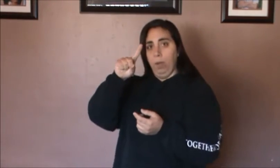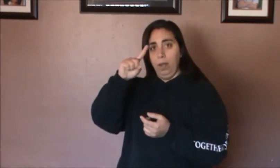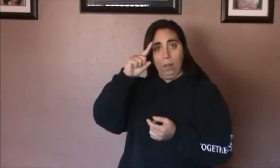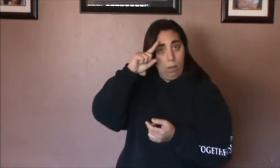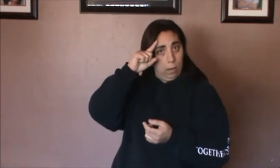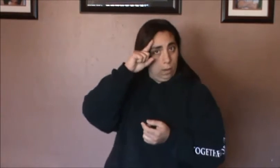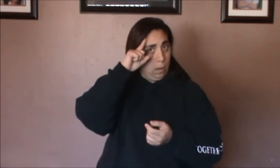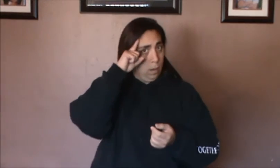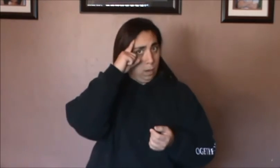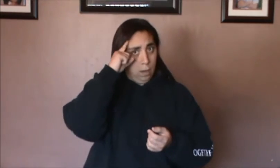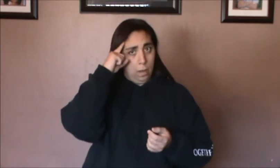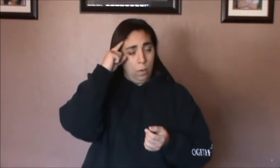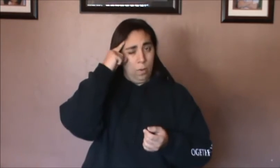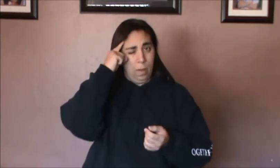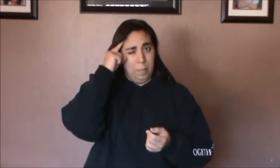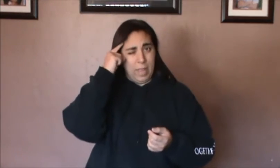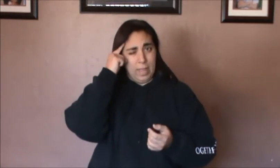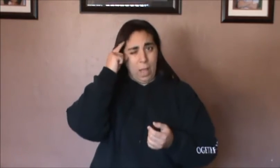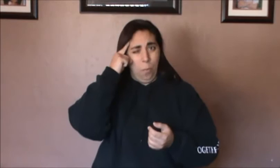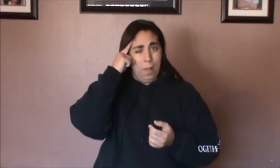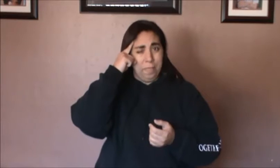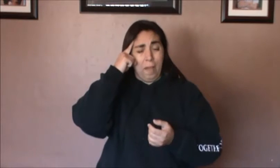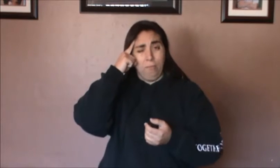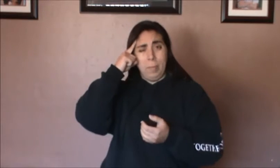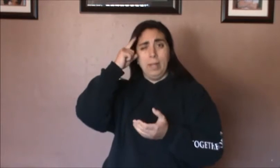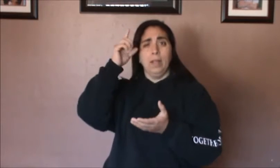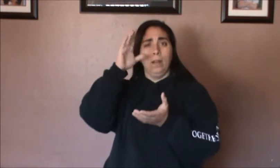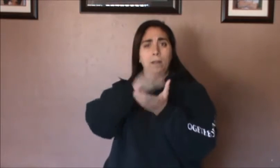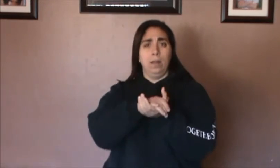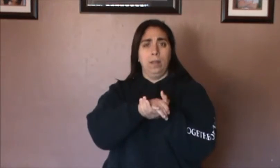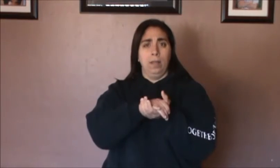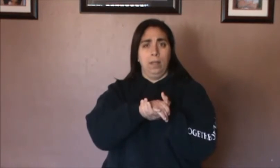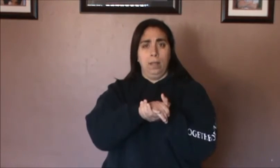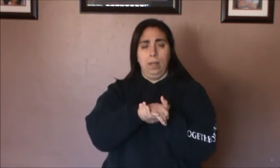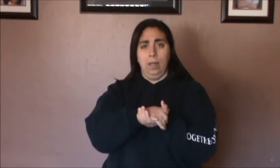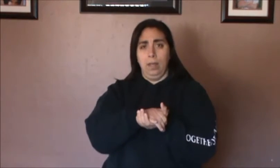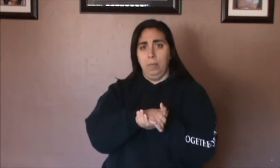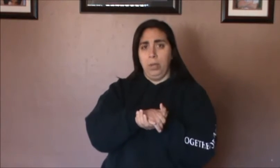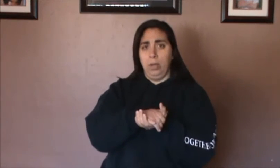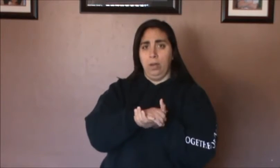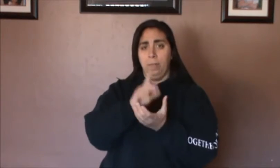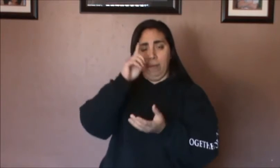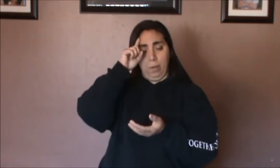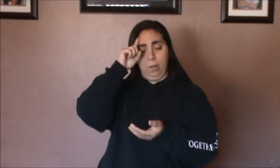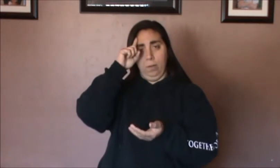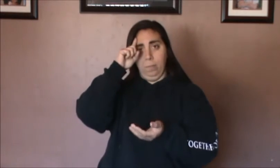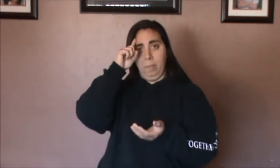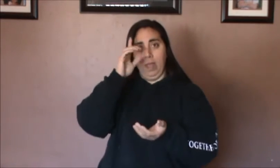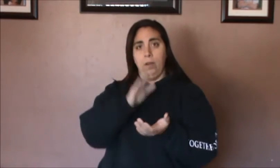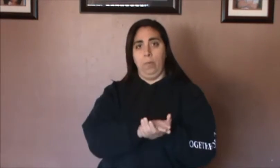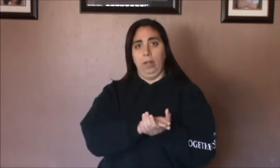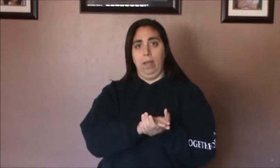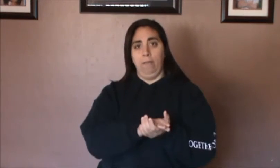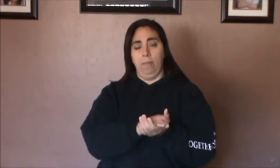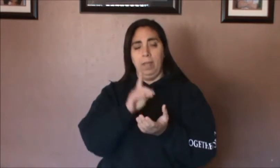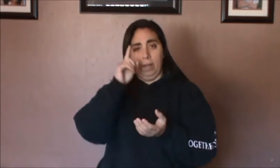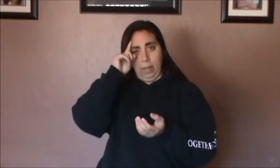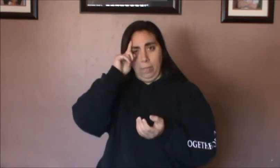one, I'm taking that one thought from in here and putting it on paper, making it real life, making it come to